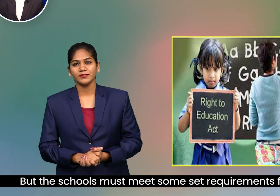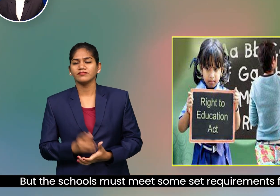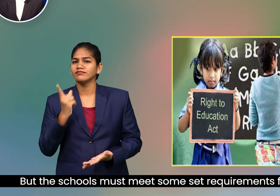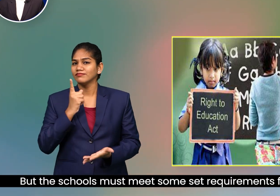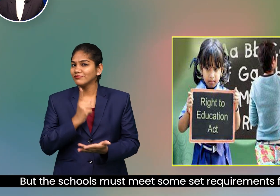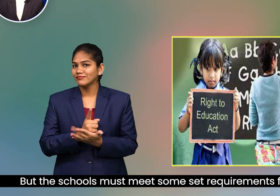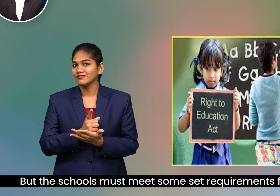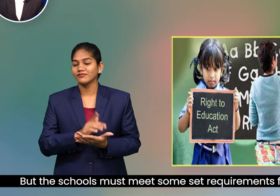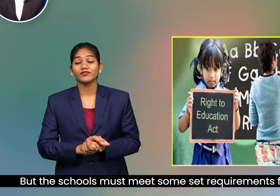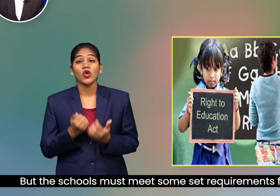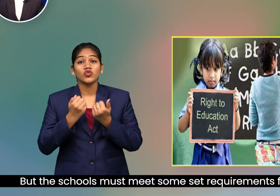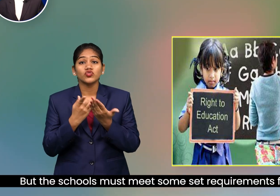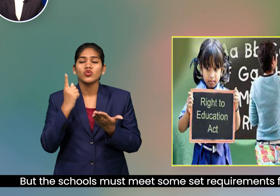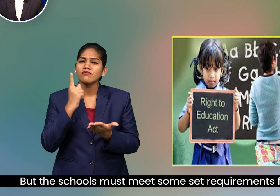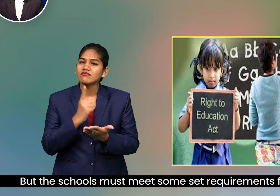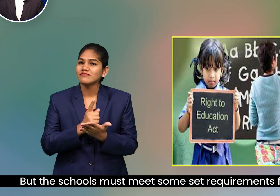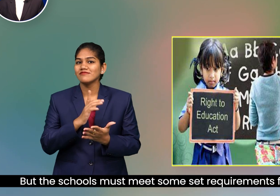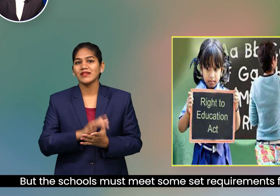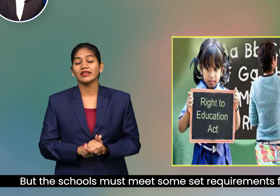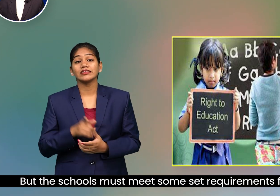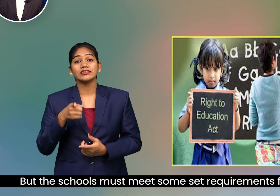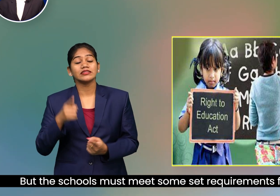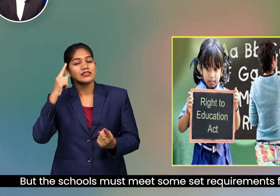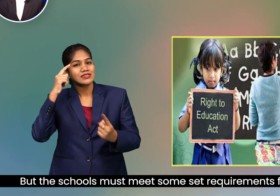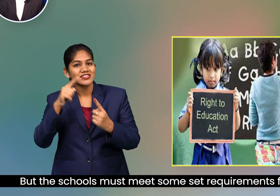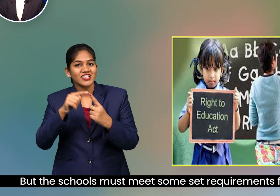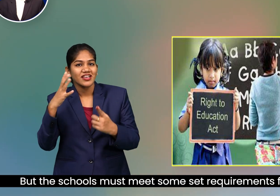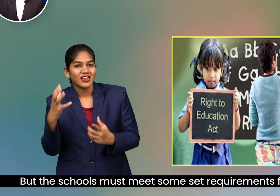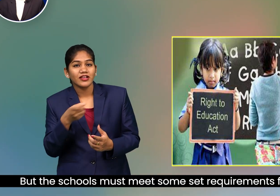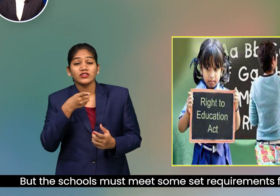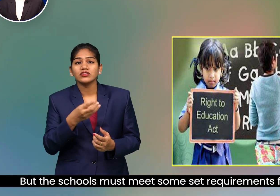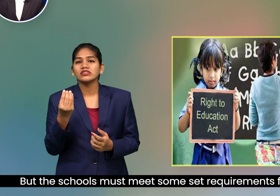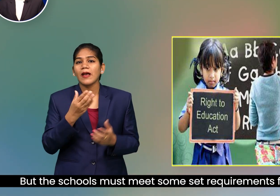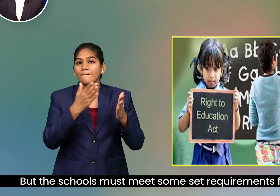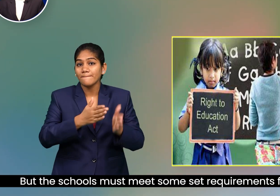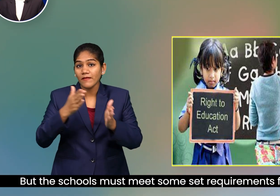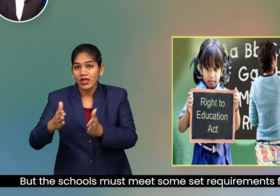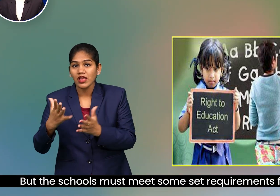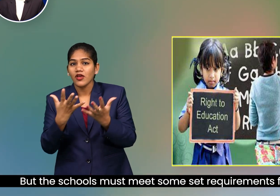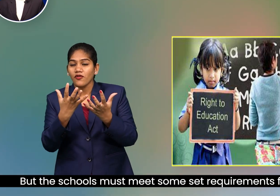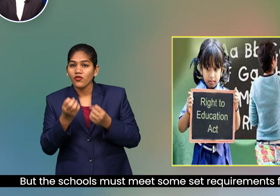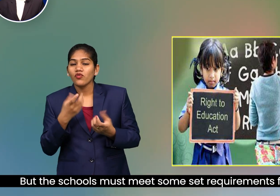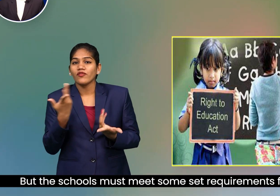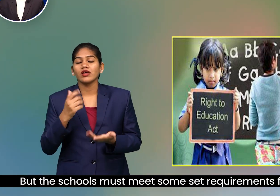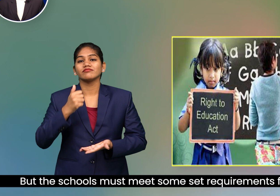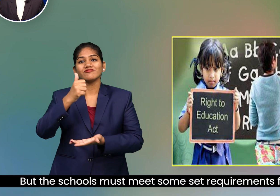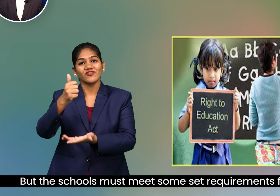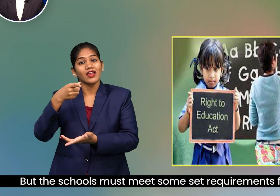But the schools must meet some set requirements for ensuring funding.